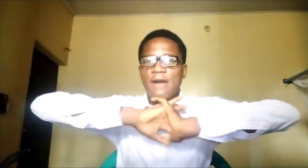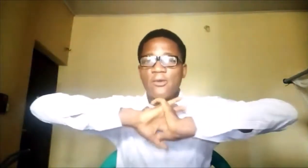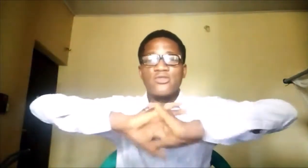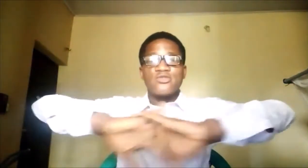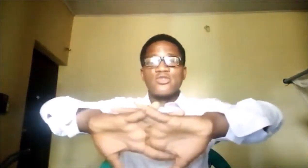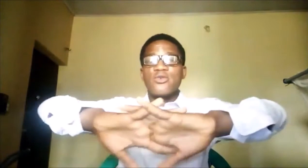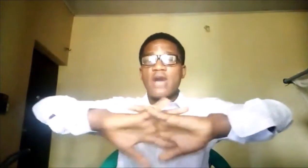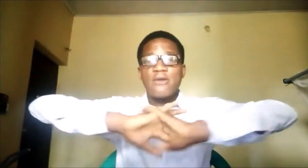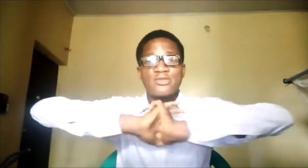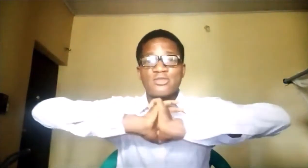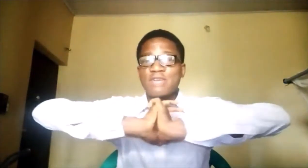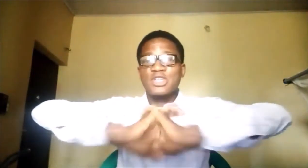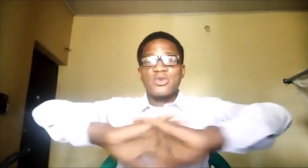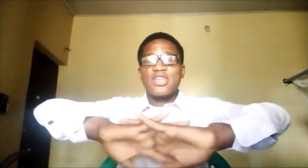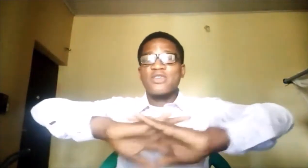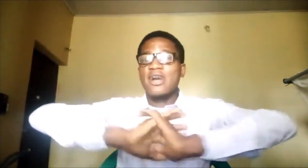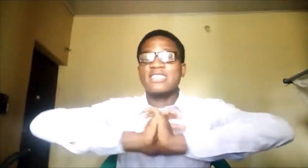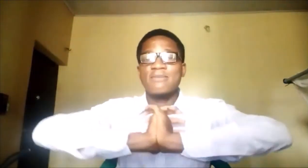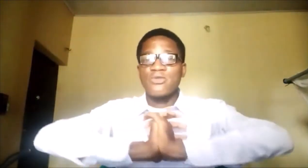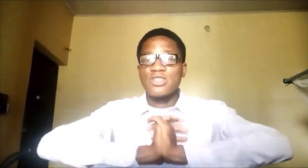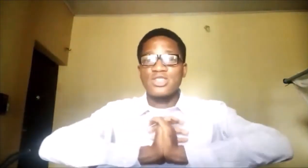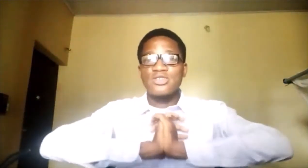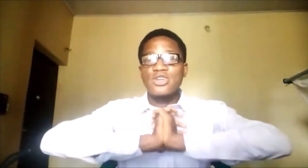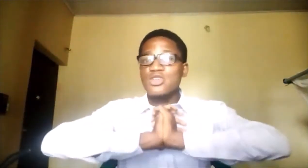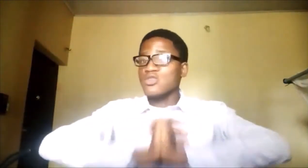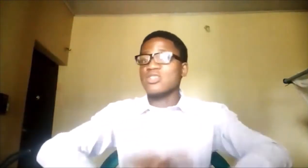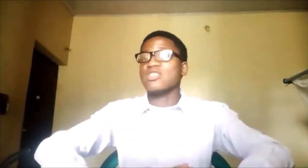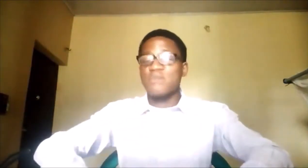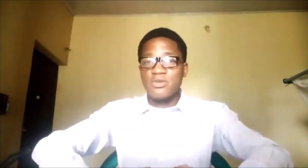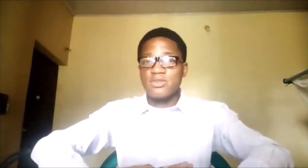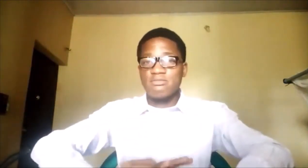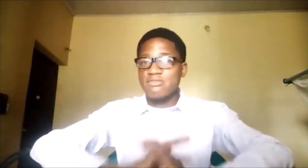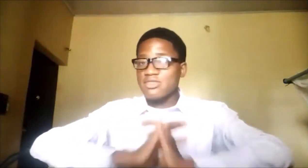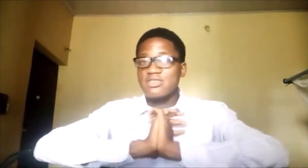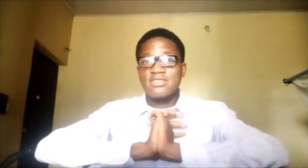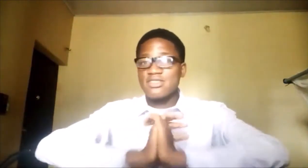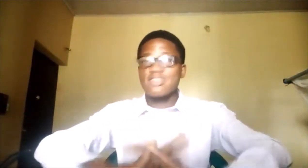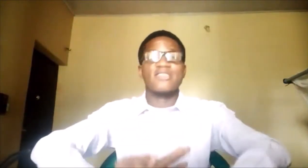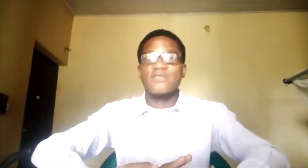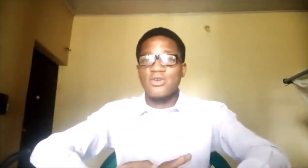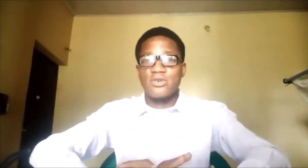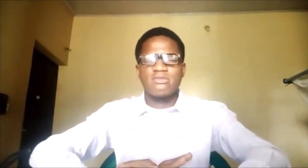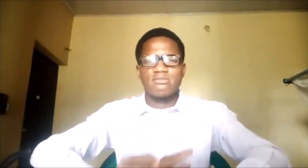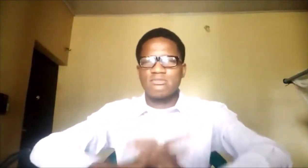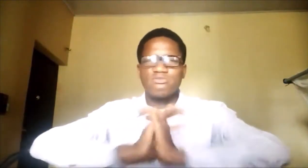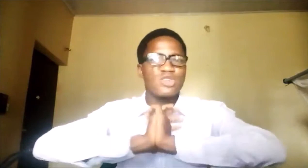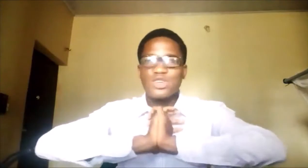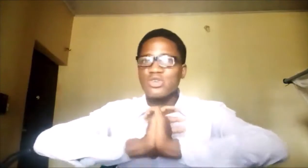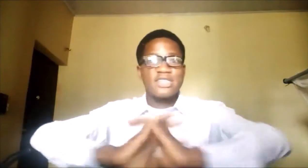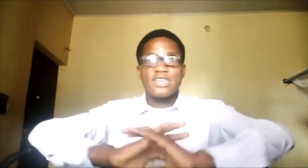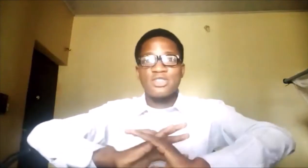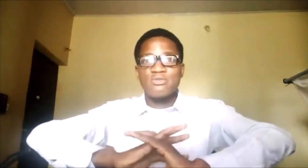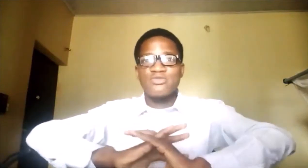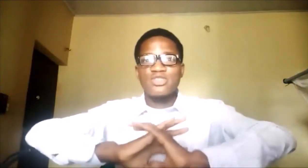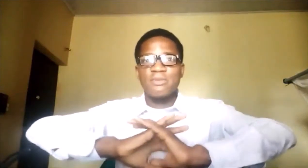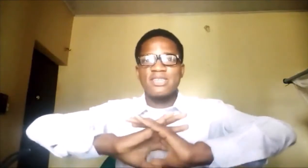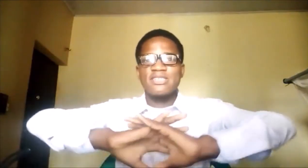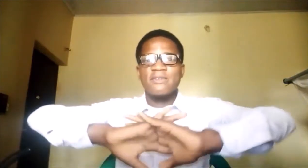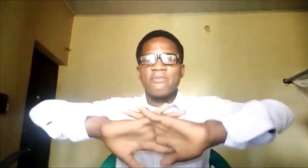want to make sure that your hands are moving during this period, during these 3 days of the course. Your hands are going to be moving. So please,